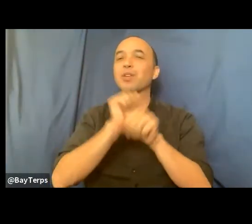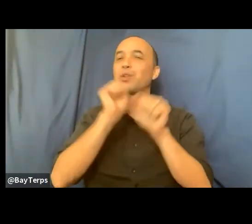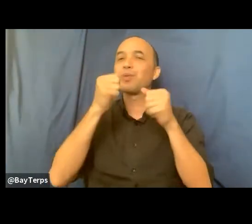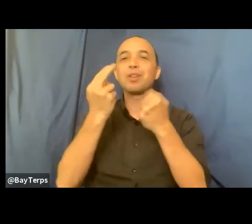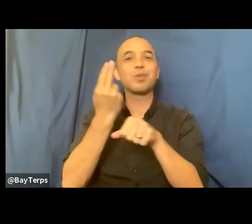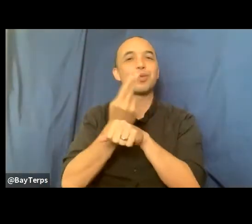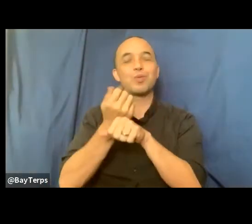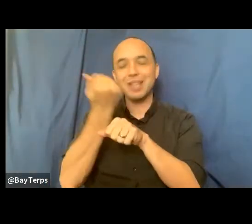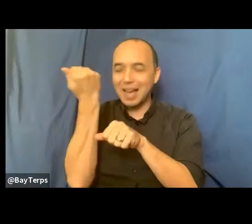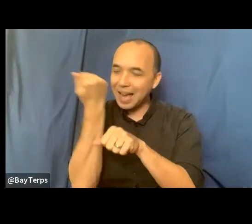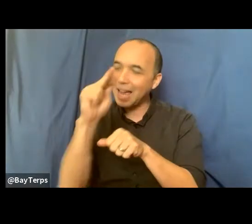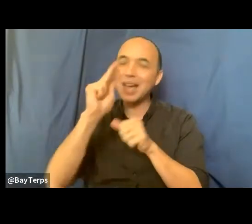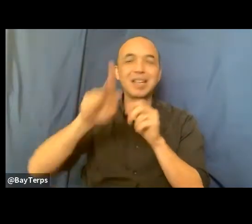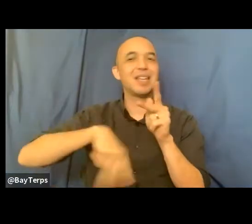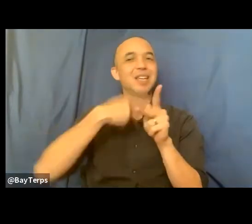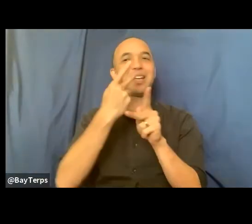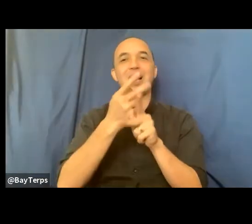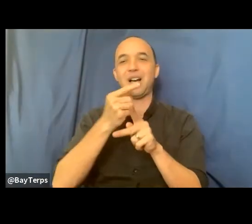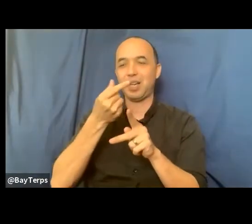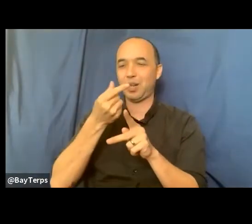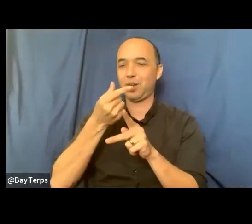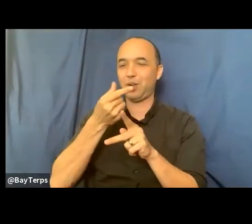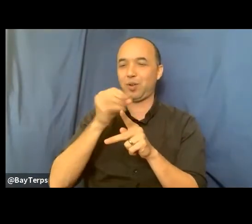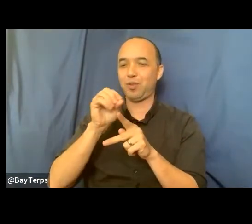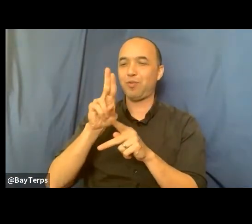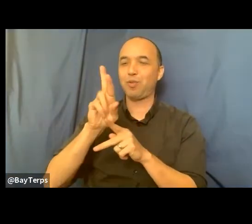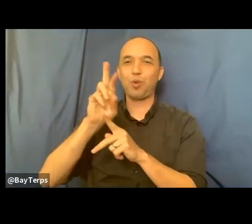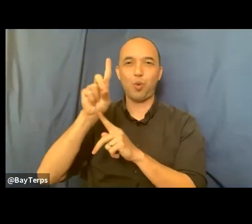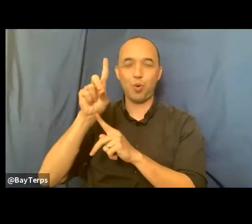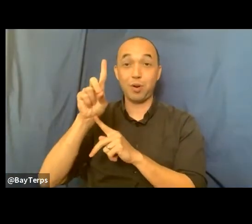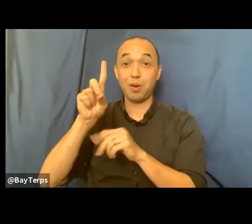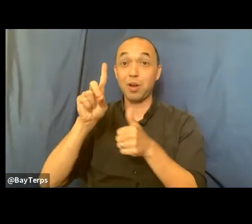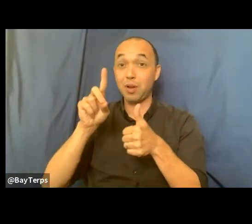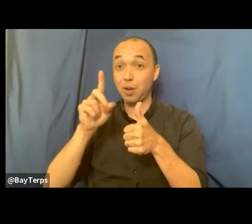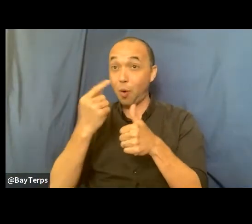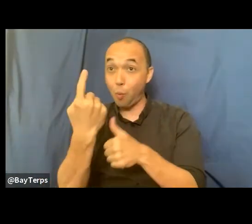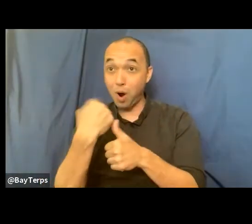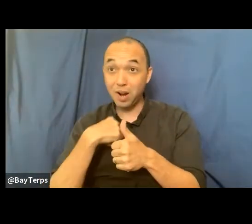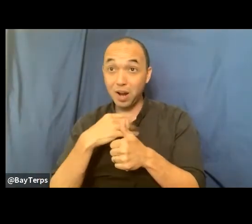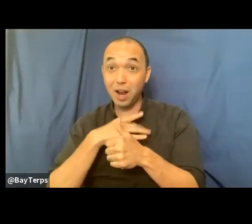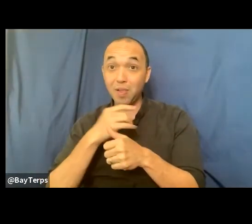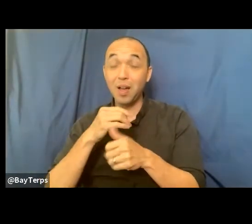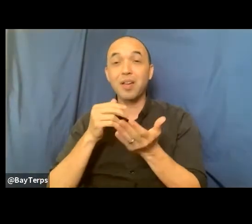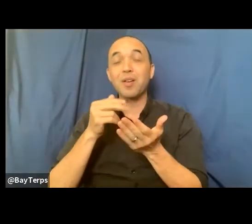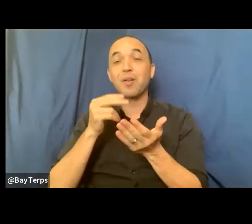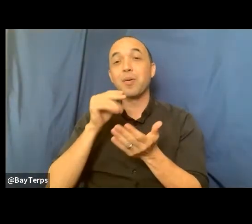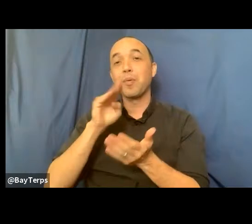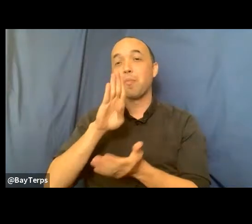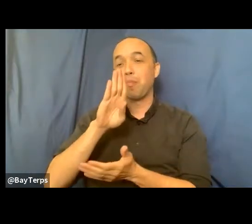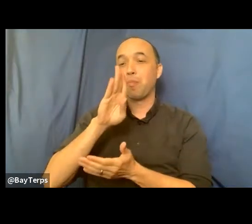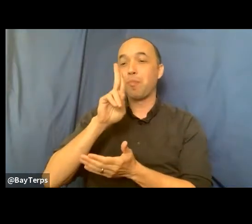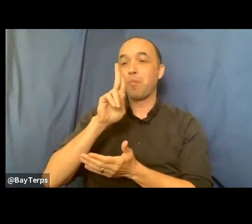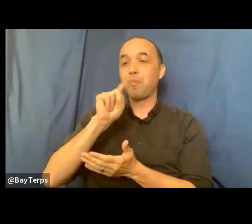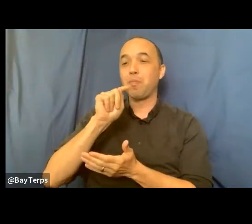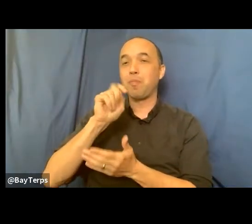type of gourd. They're all fun. Butternut squashes are awesome for sculpting because they have a very small cavity in the